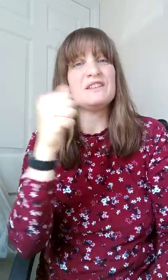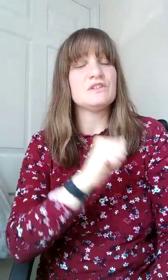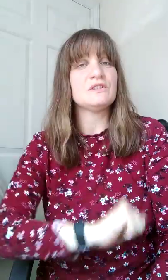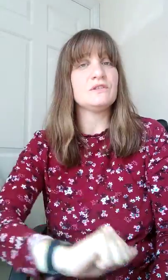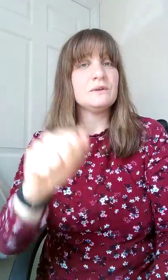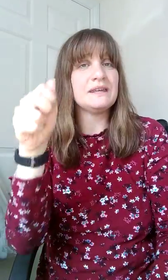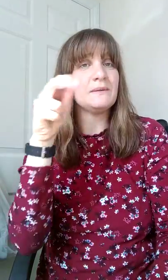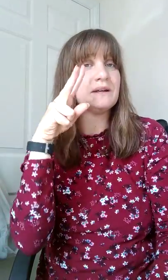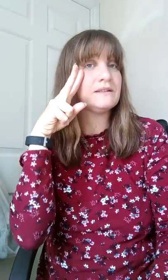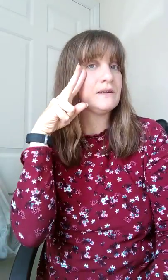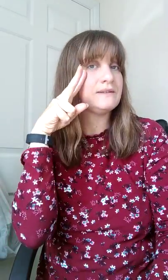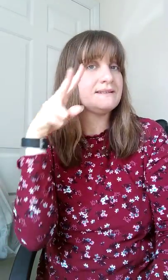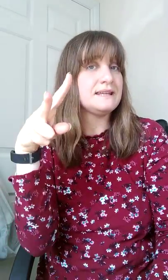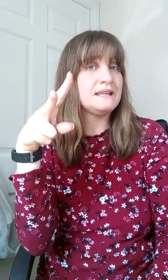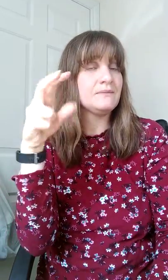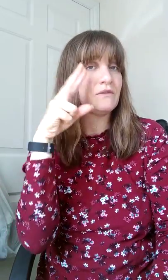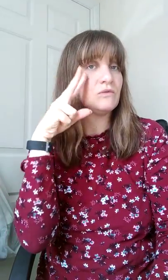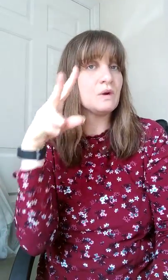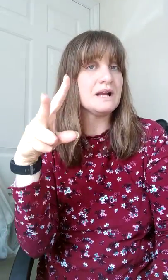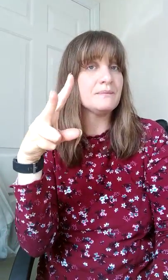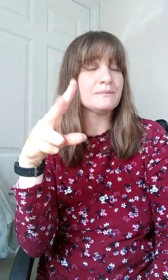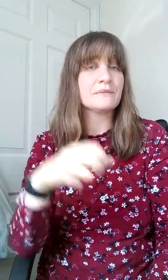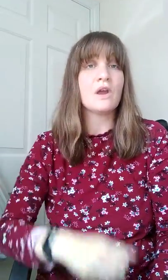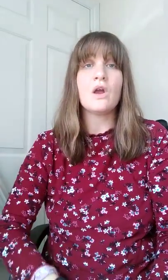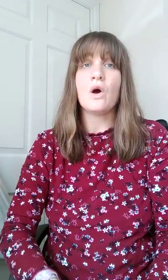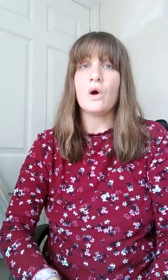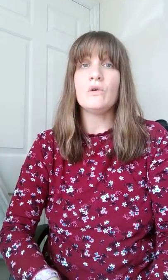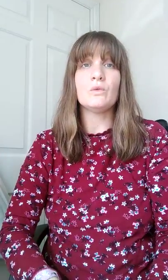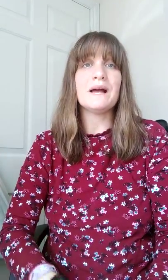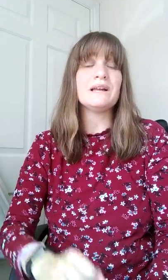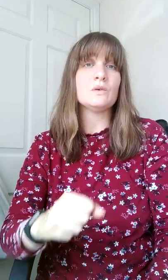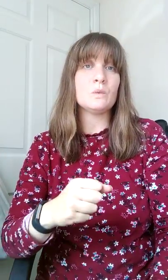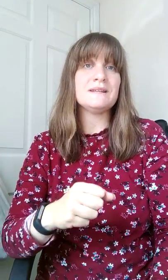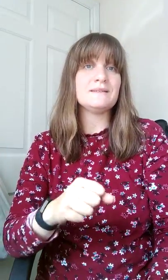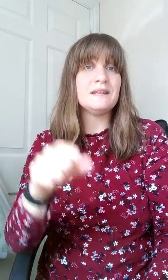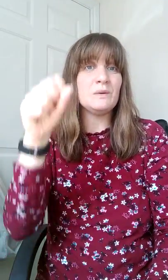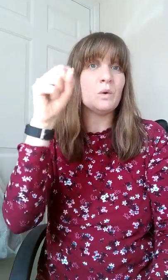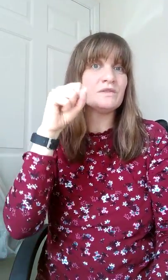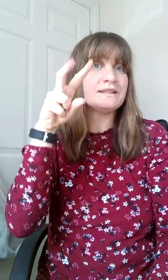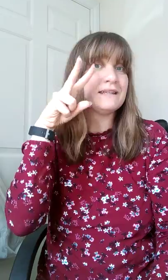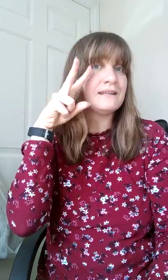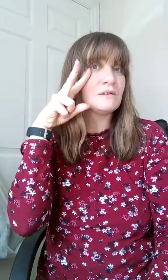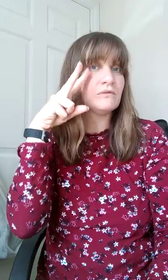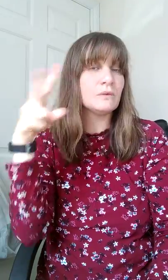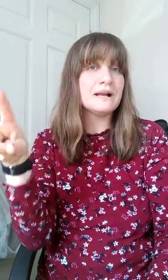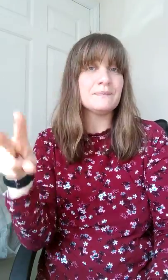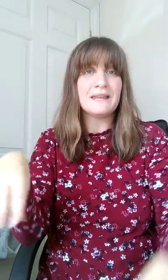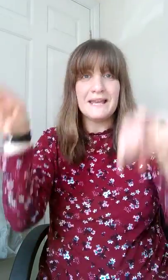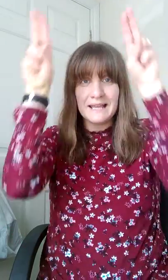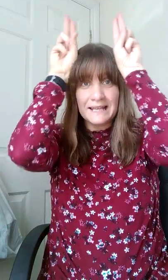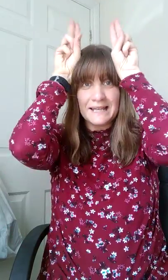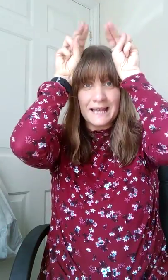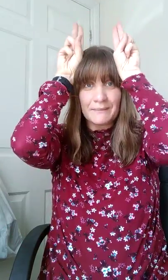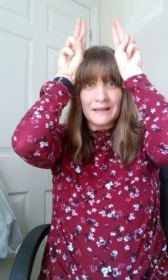this, just a few key words. si, vois. Envoie, we see, one sees. Envoie le Lapin.